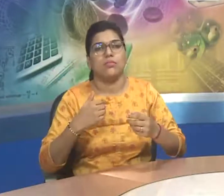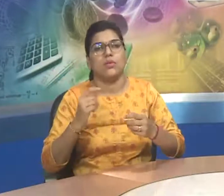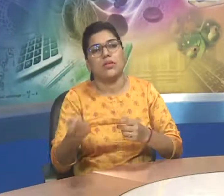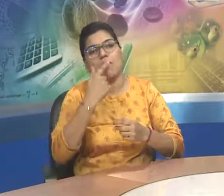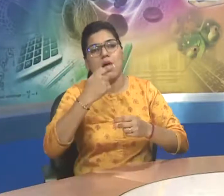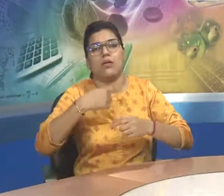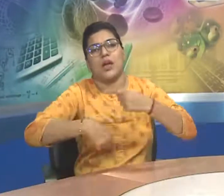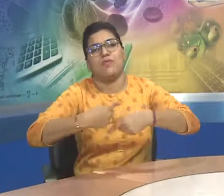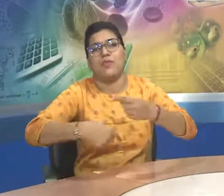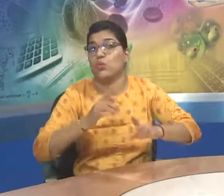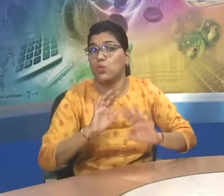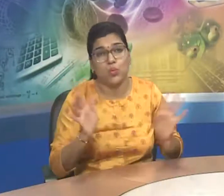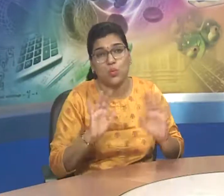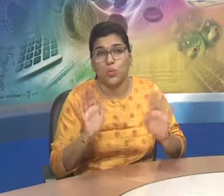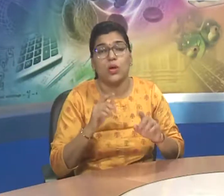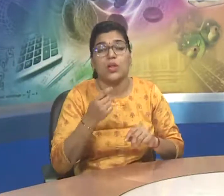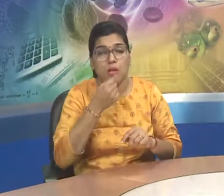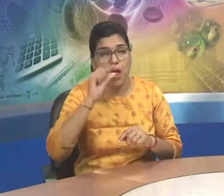UNESCO has planned